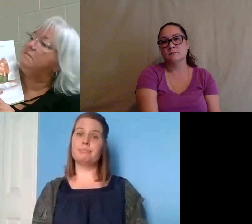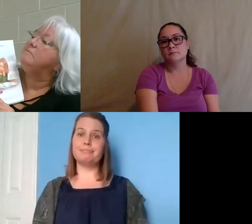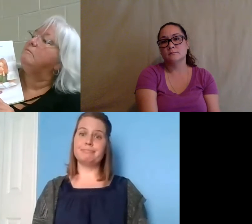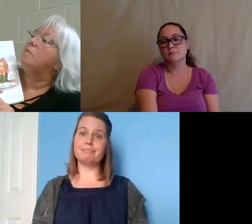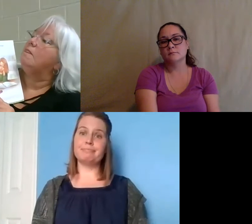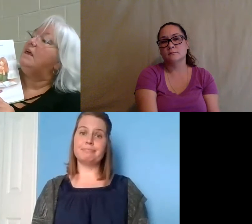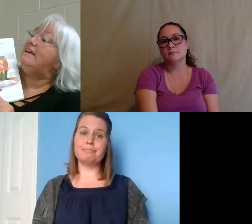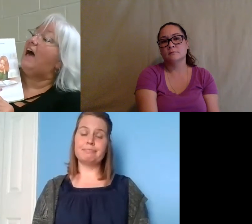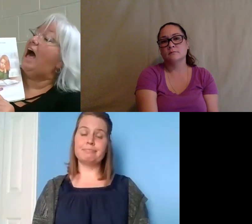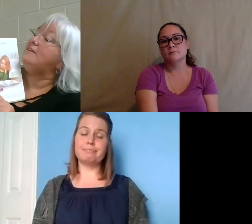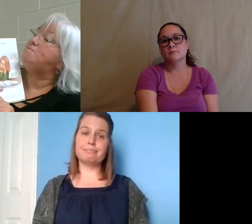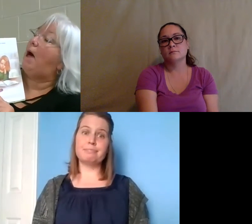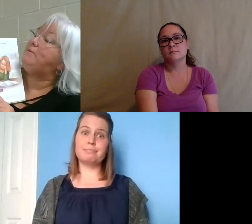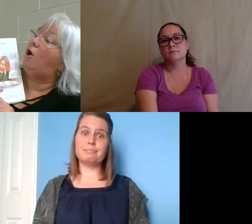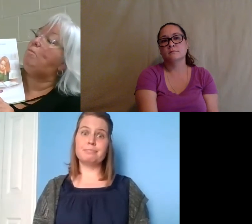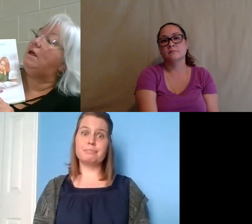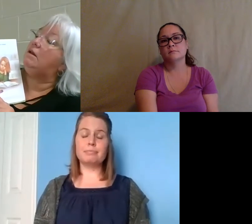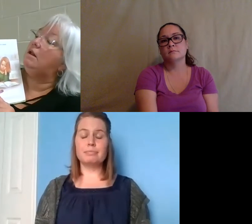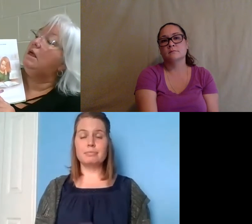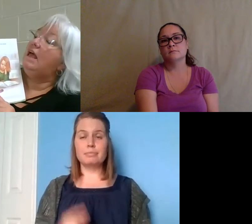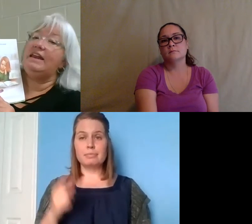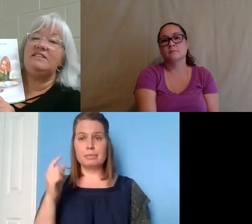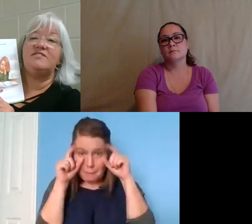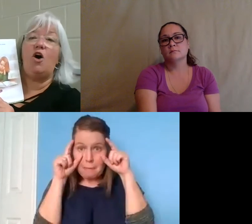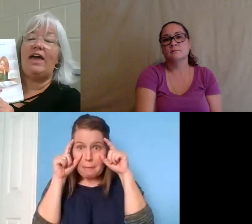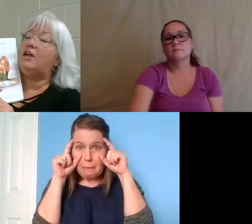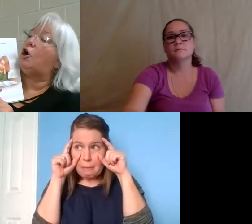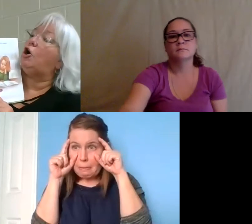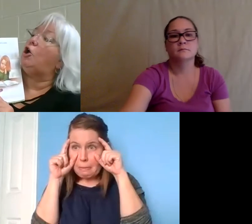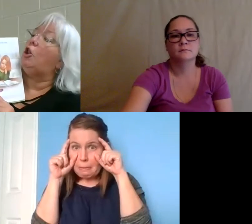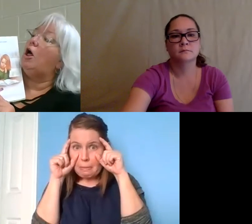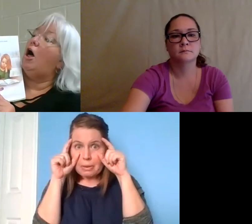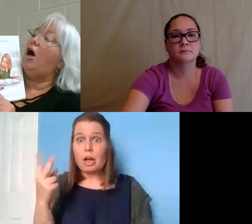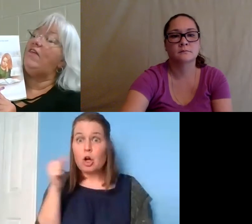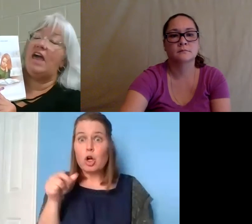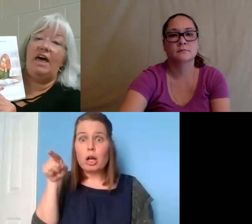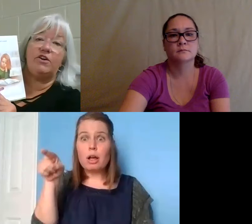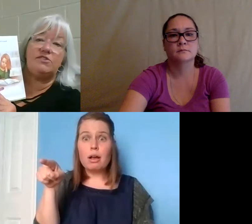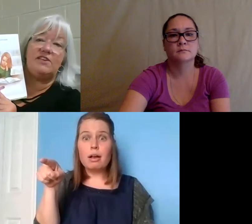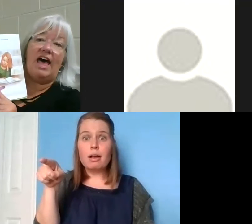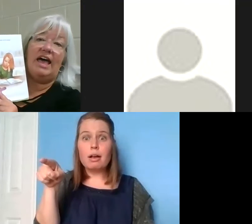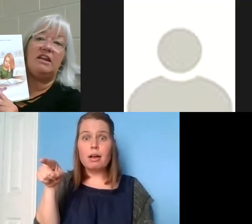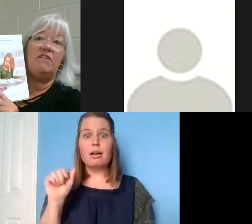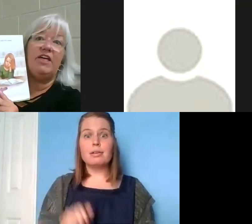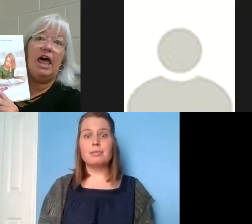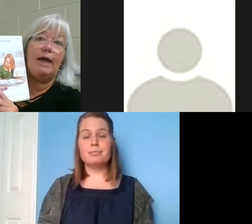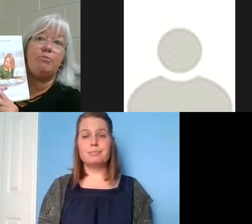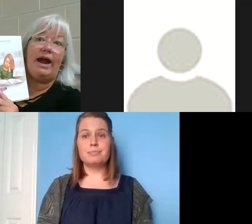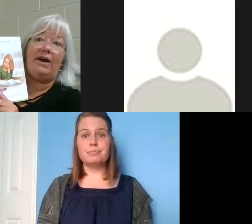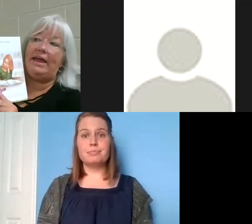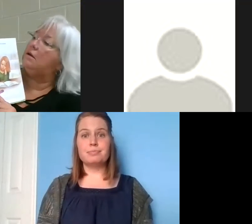sigh. His eyes popped open and he saw a girl on the other side of